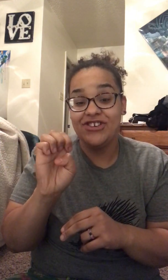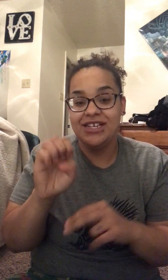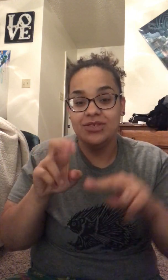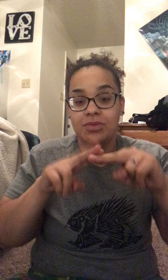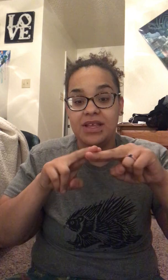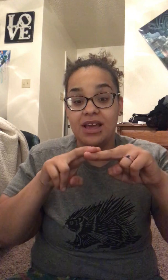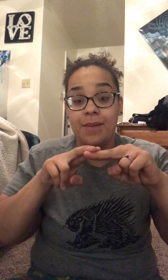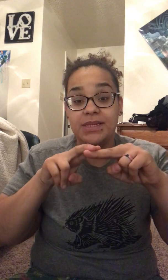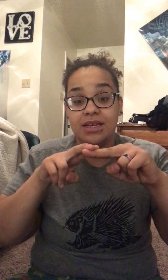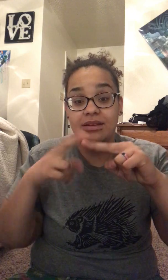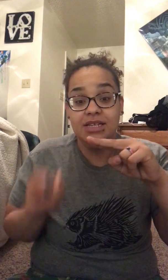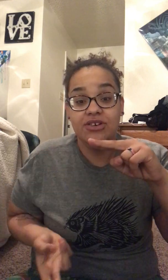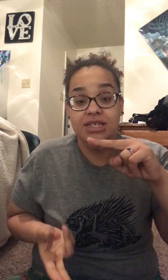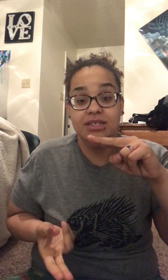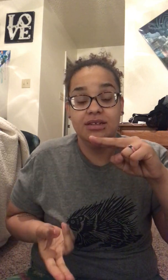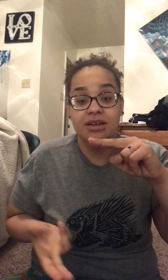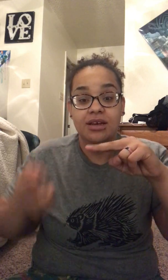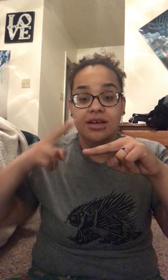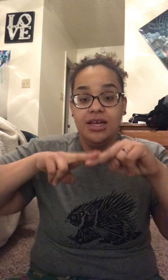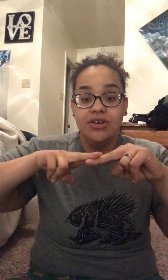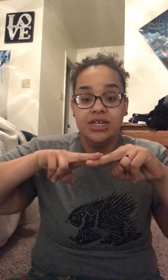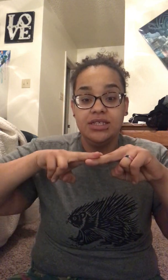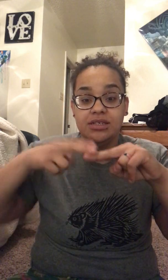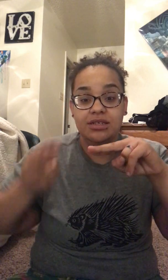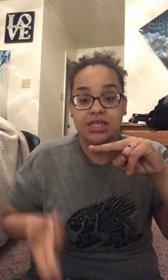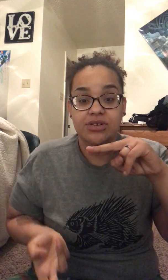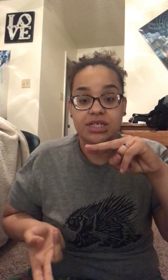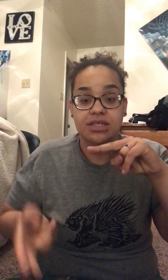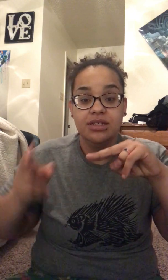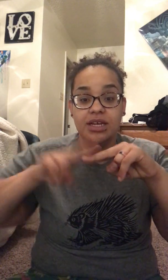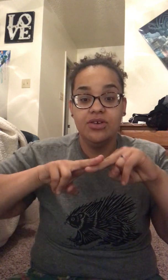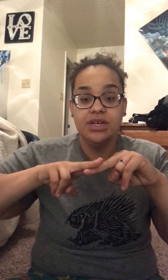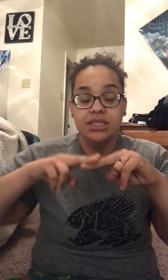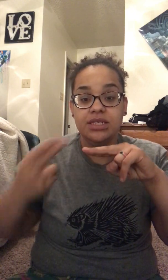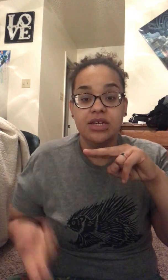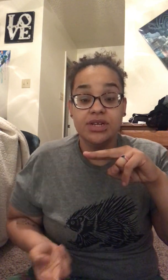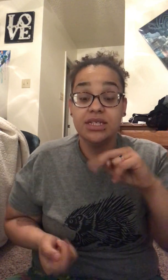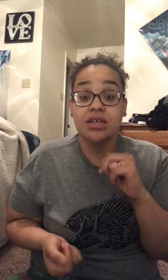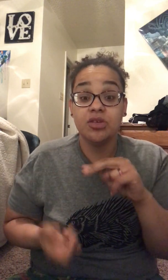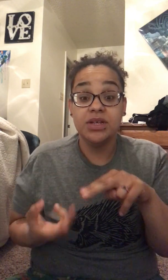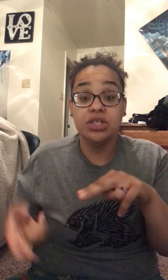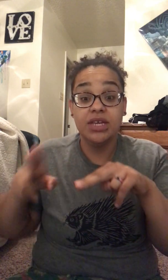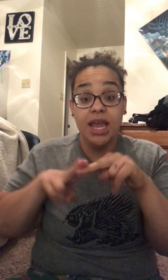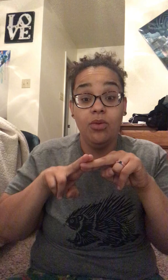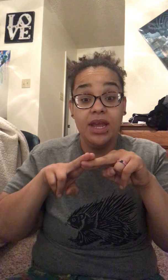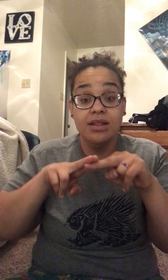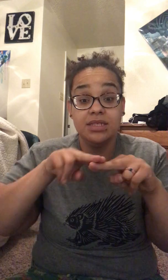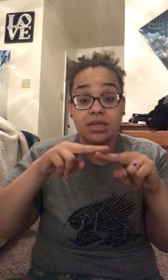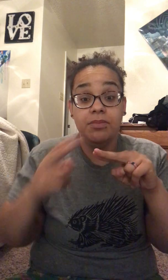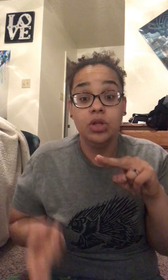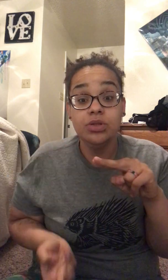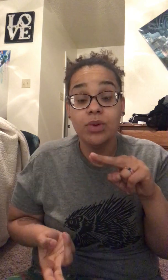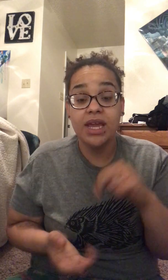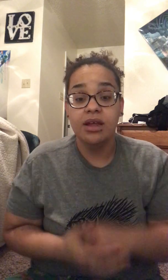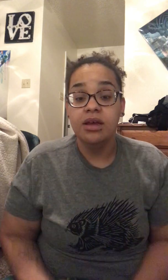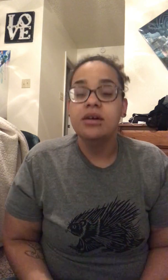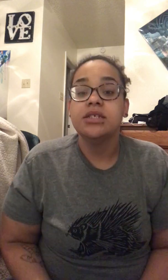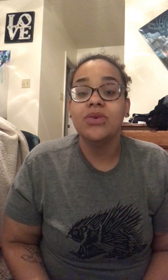decrease would be the opposite. Decrease, increase, decrease, increase, decrease. This also means to gain weight, this lose weight. So